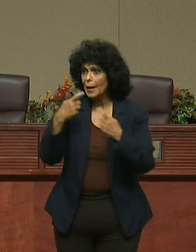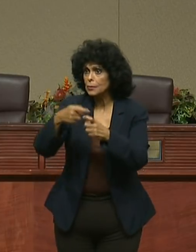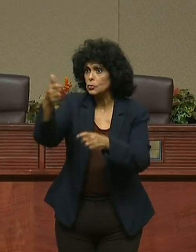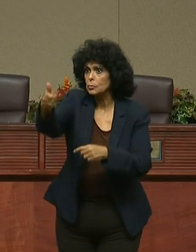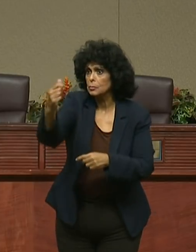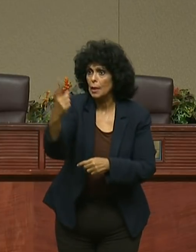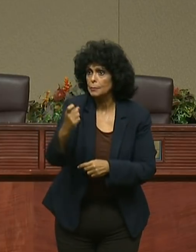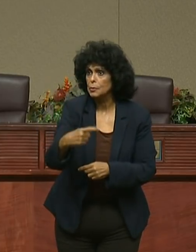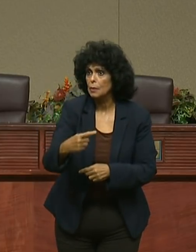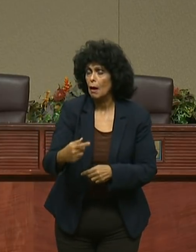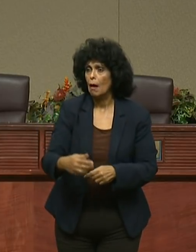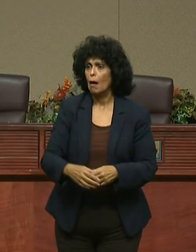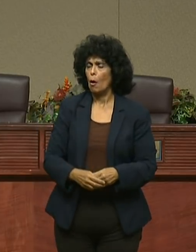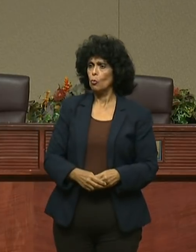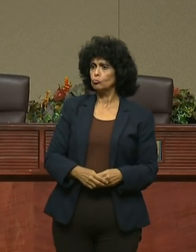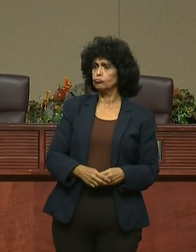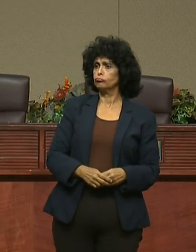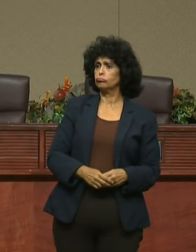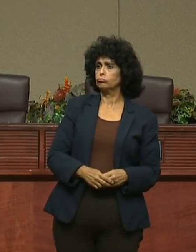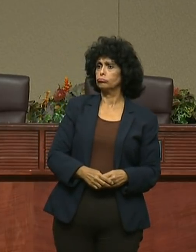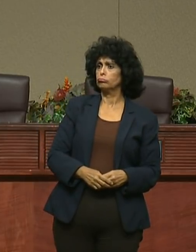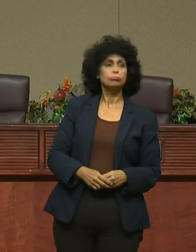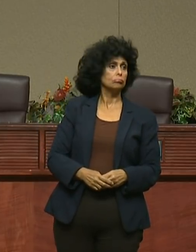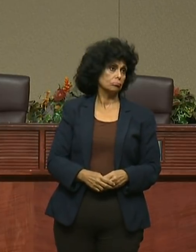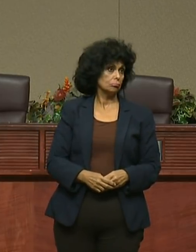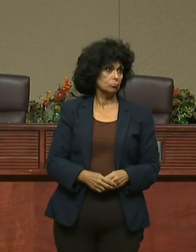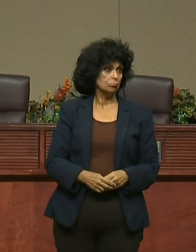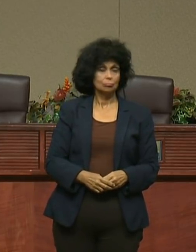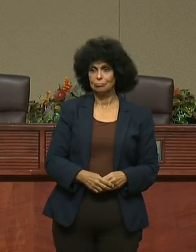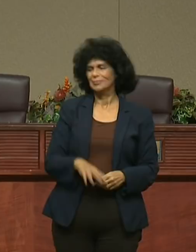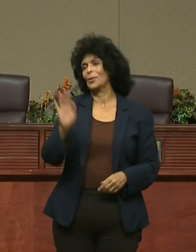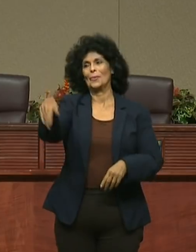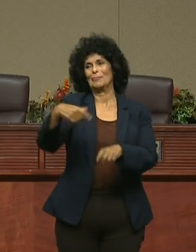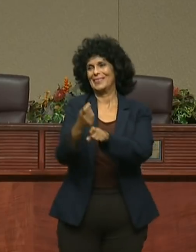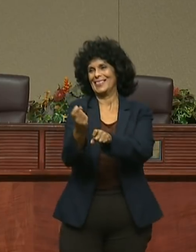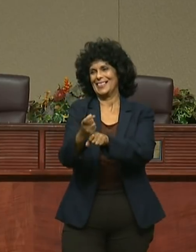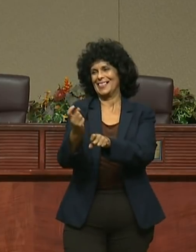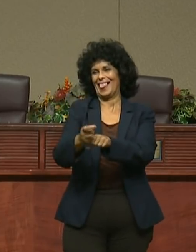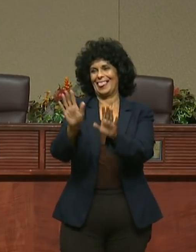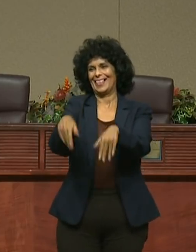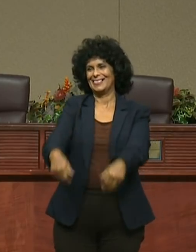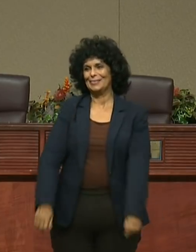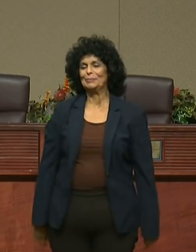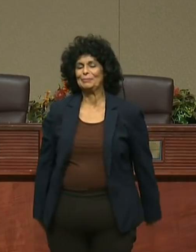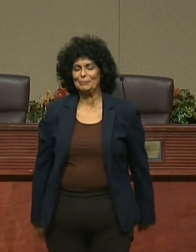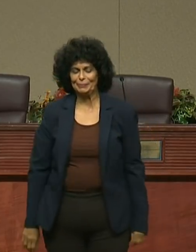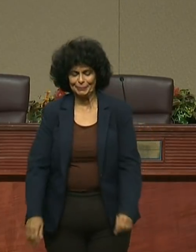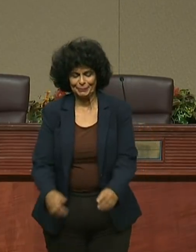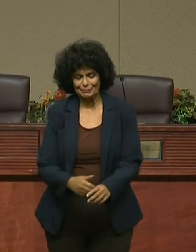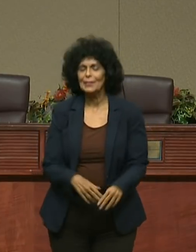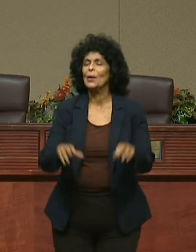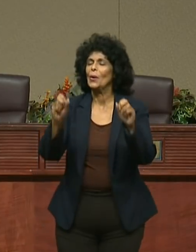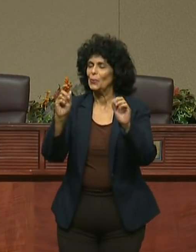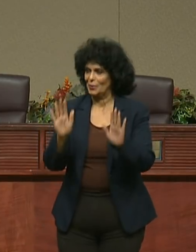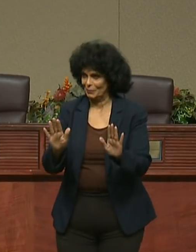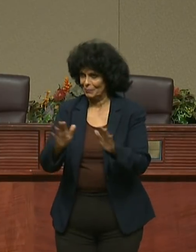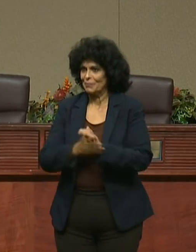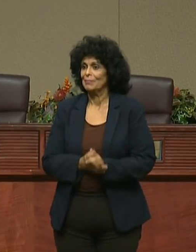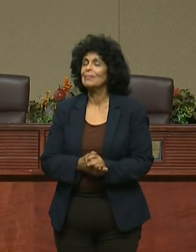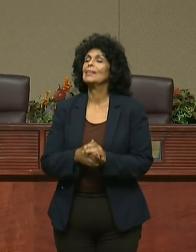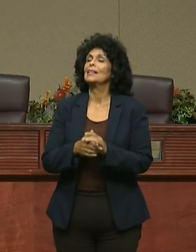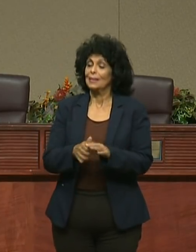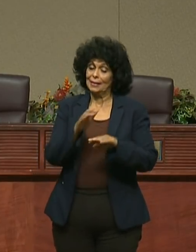No. The question, that was a joke, I know that. The question was